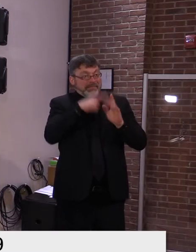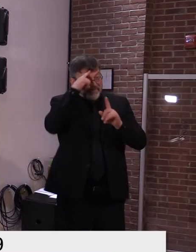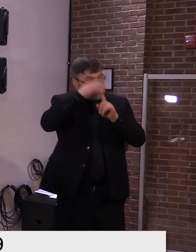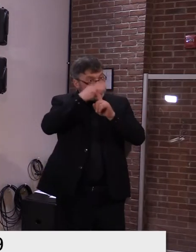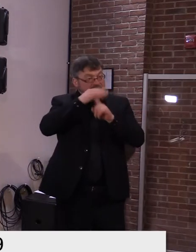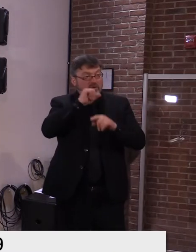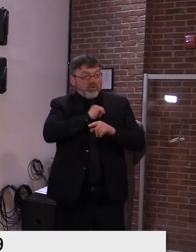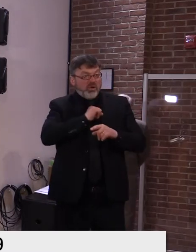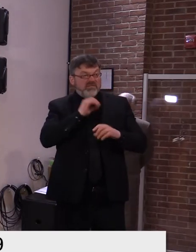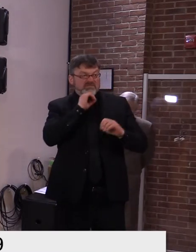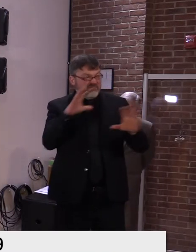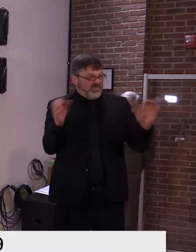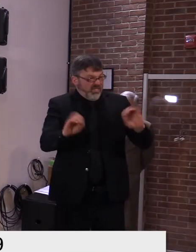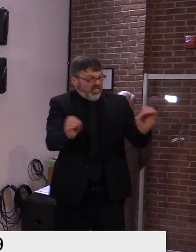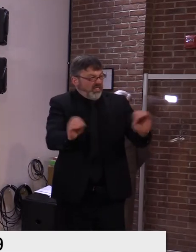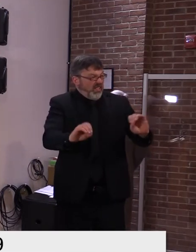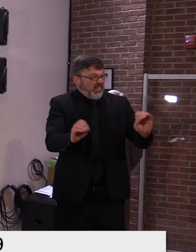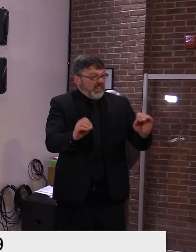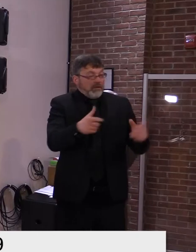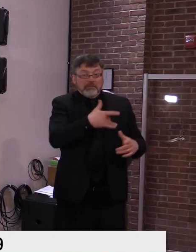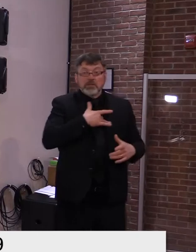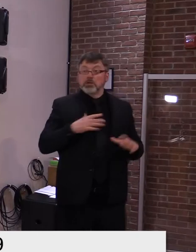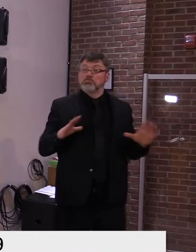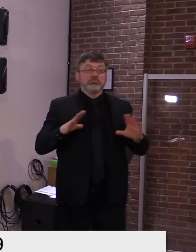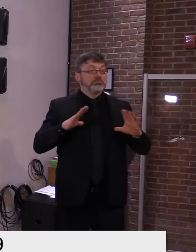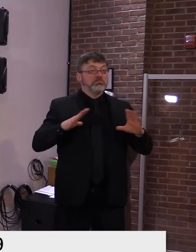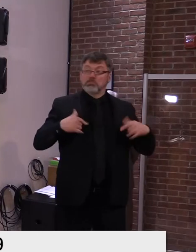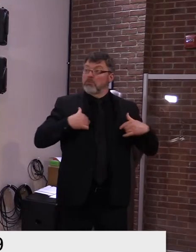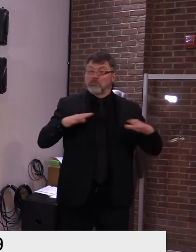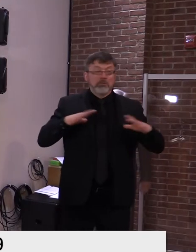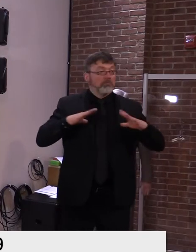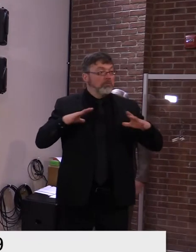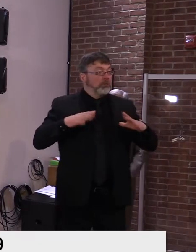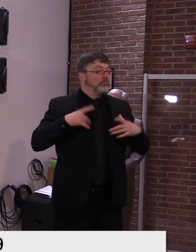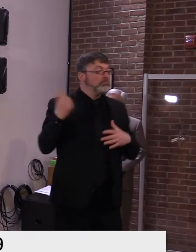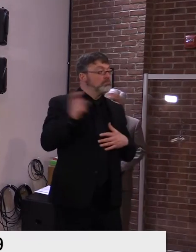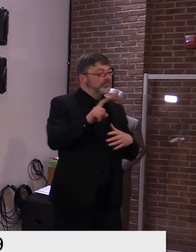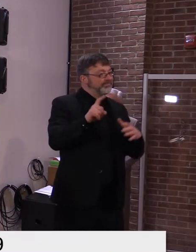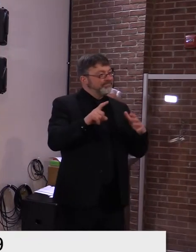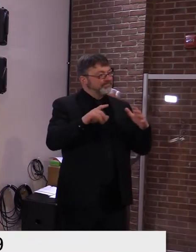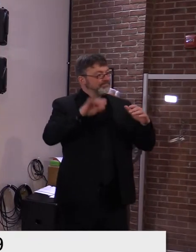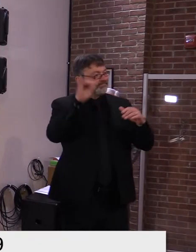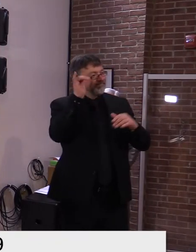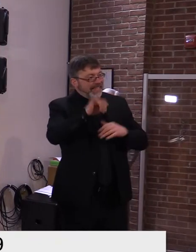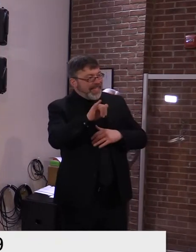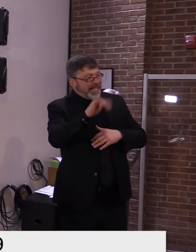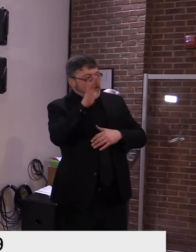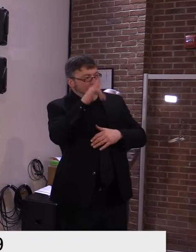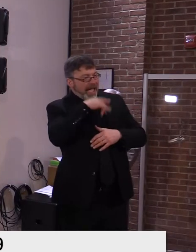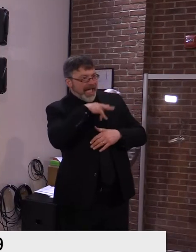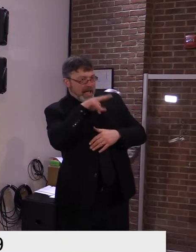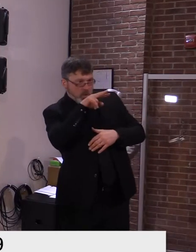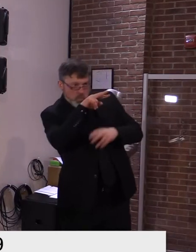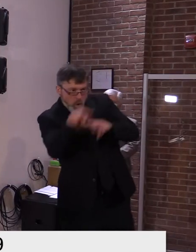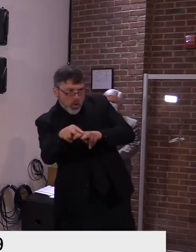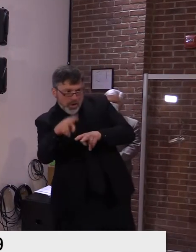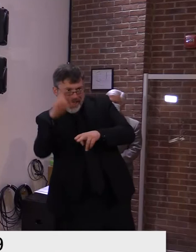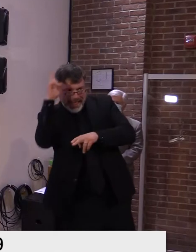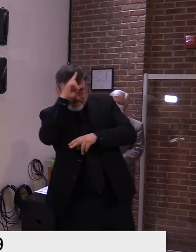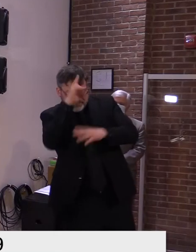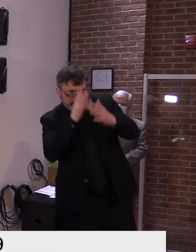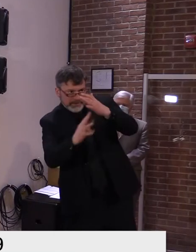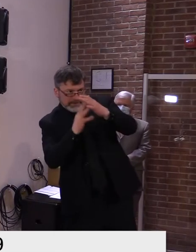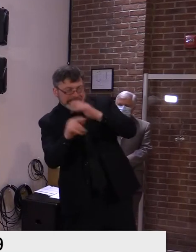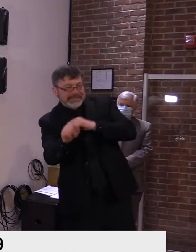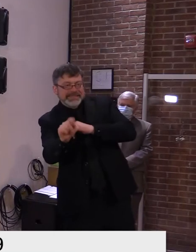So before we, again, that's why we watch that hospitalization rate. And when you look back over the last month or